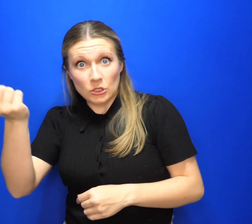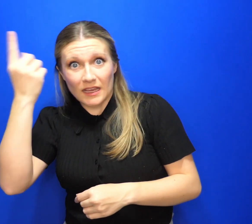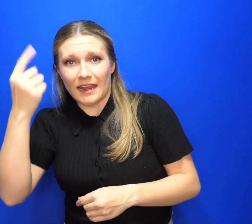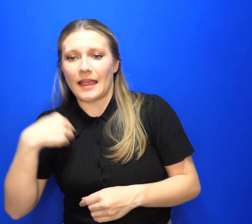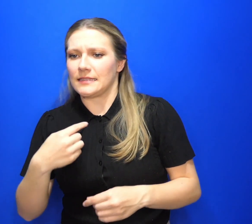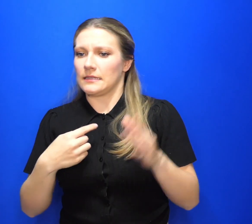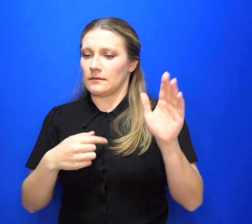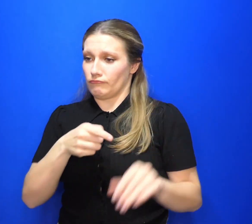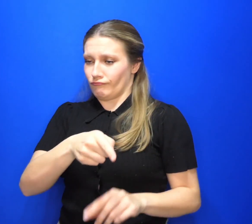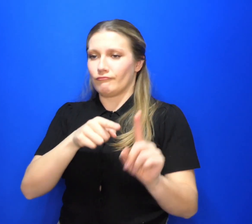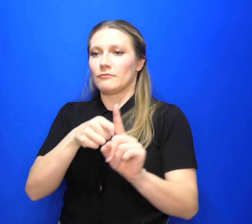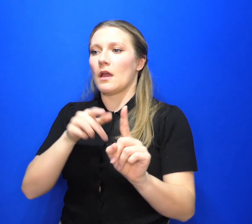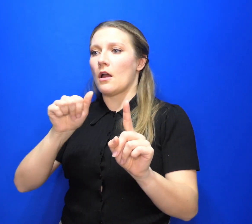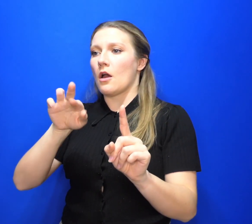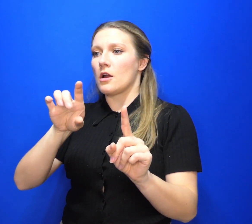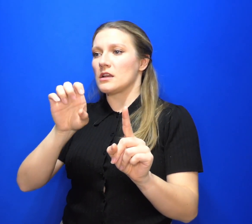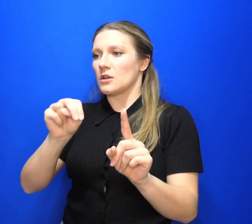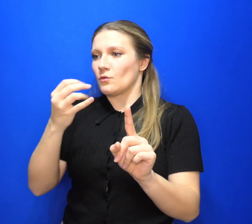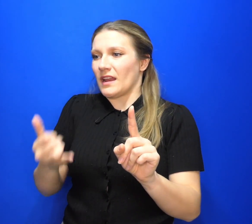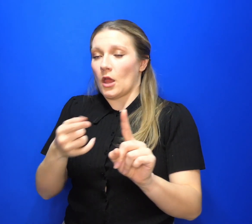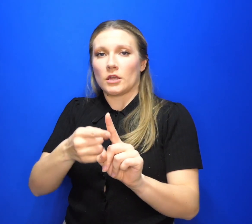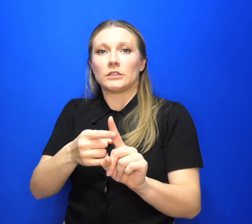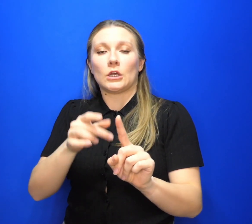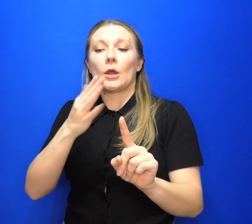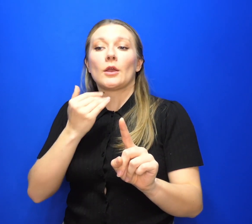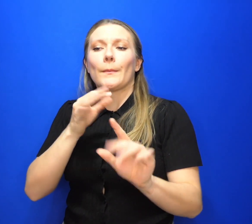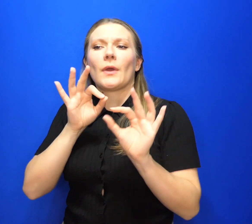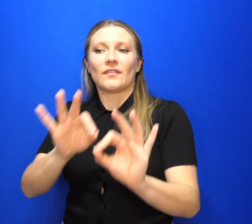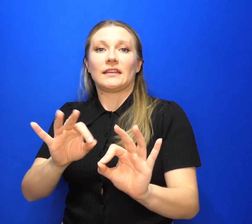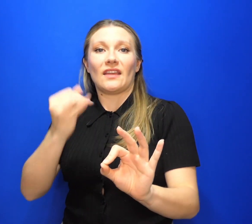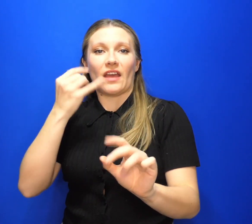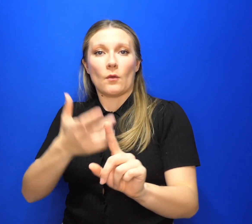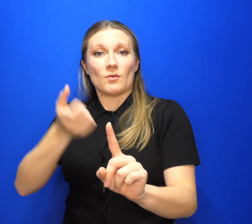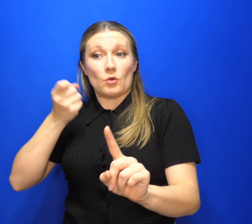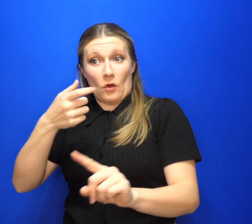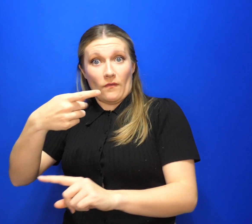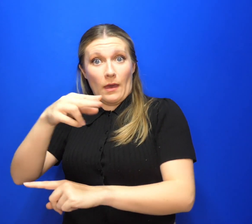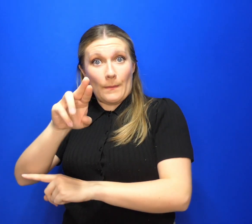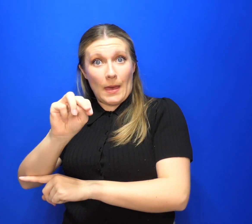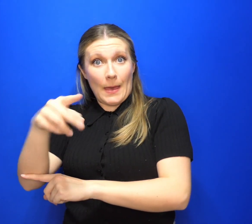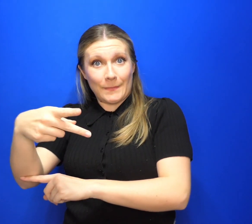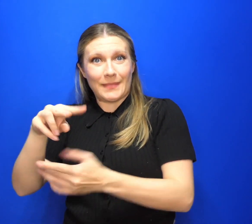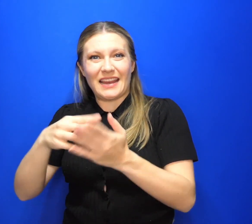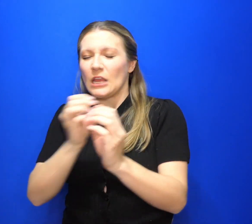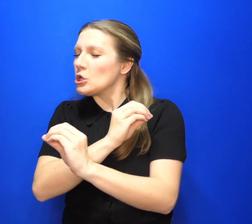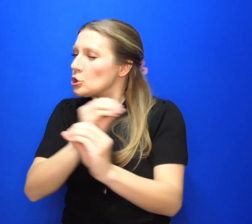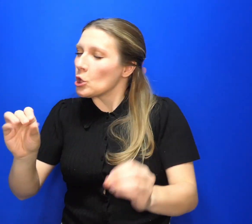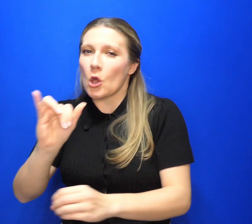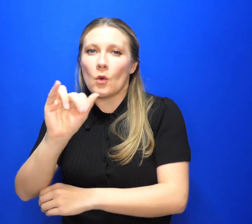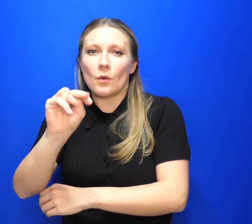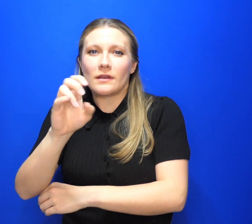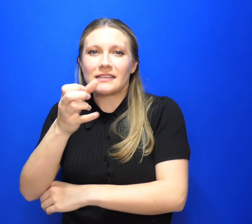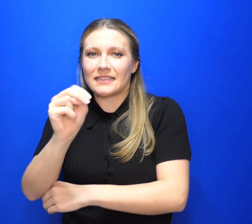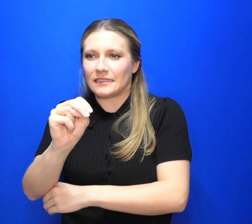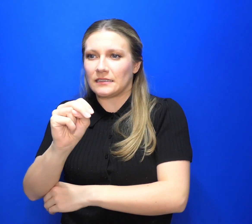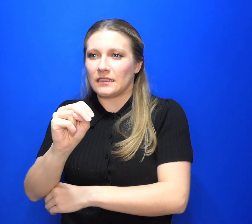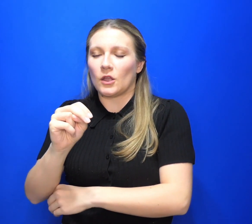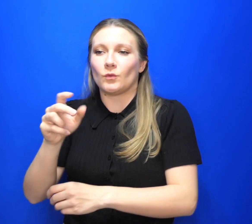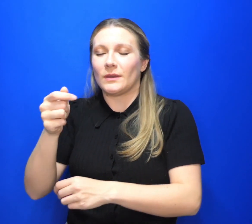for her, take it from her, just she got no more insulin, and we give her a half a bite of this cookie, she's going to be dead in 4 days. And, and they're like, what?